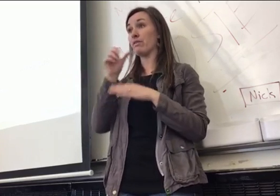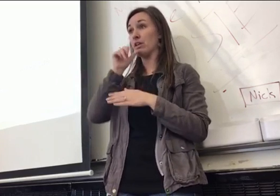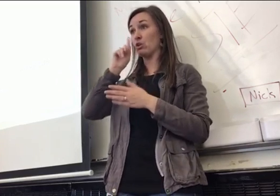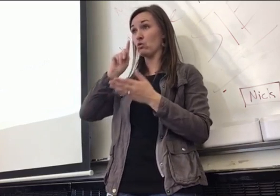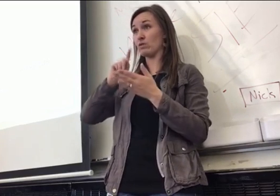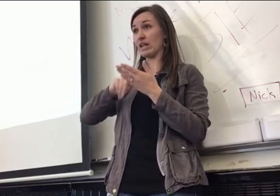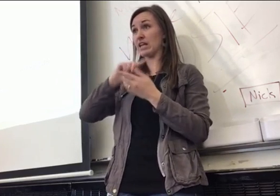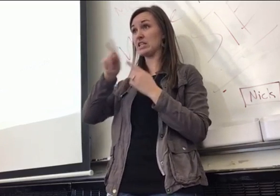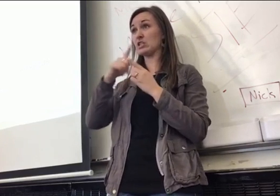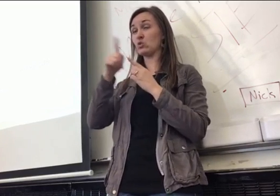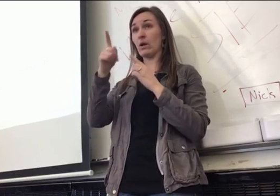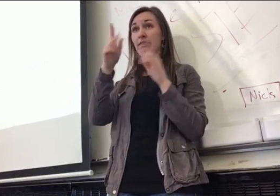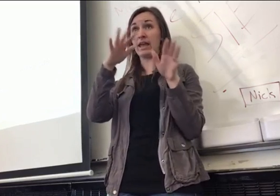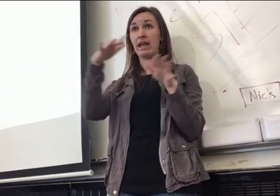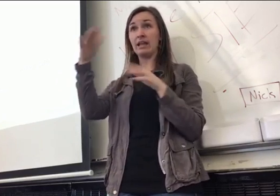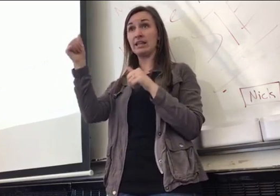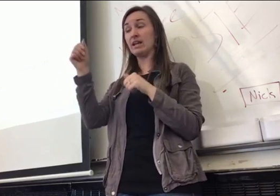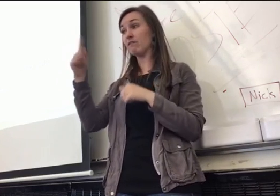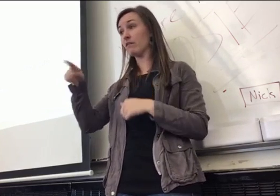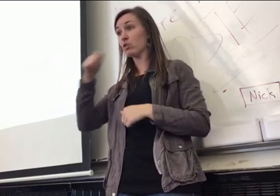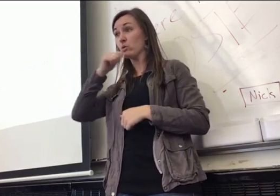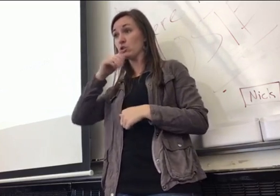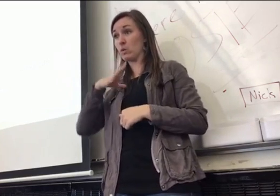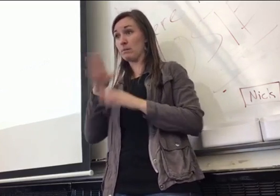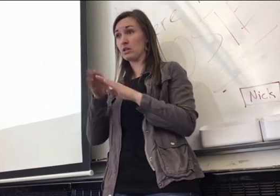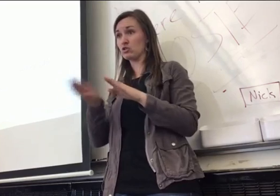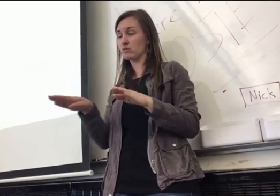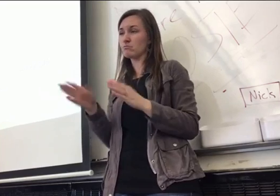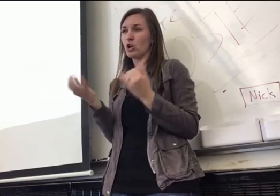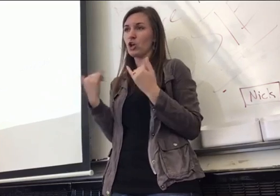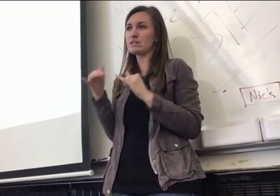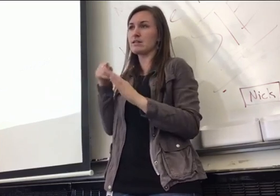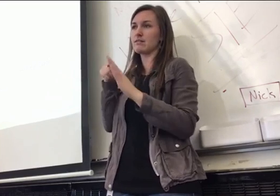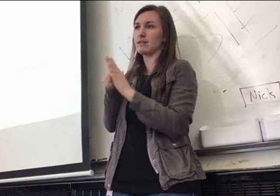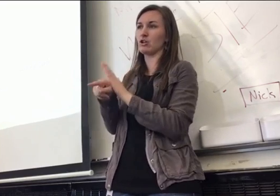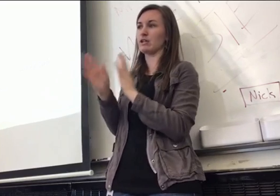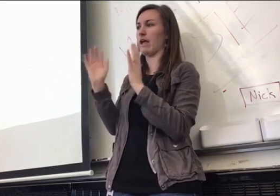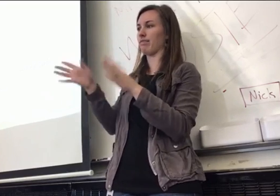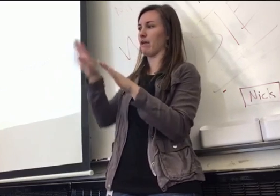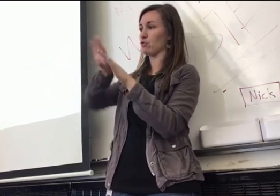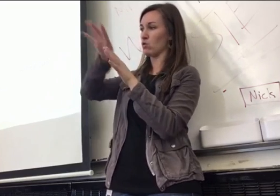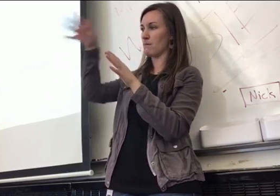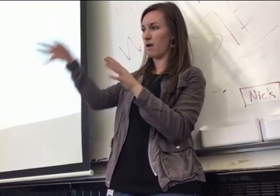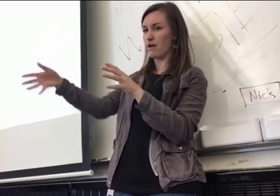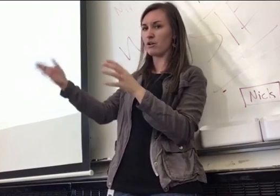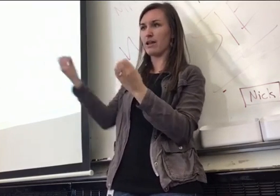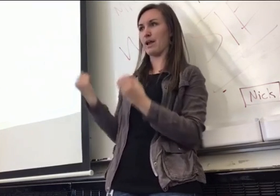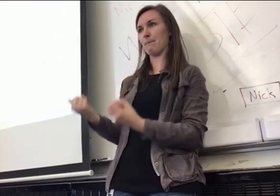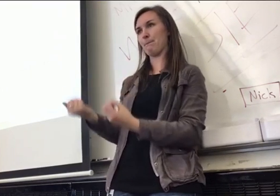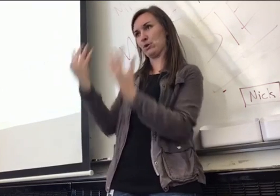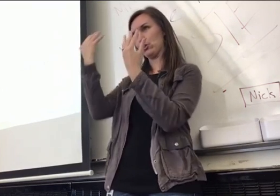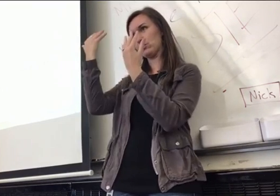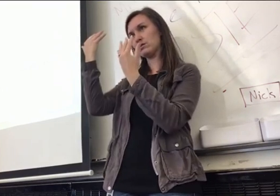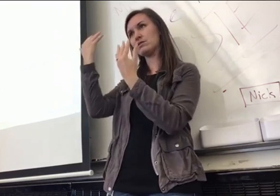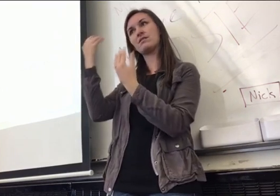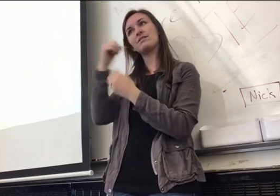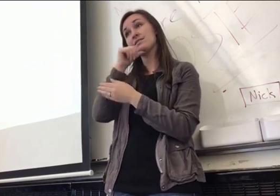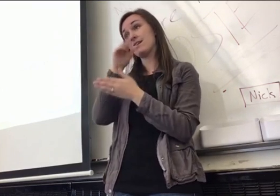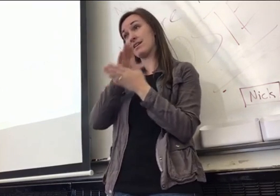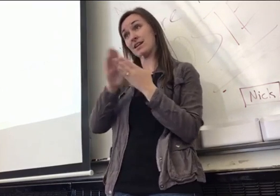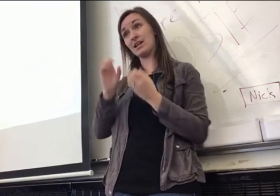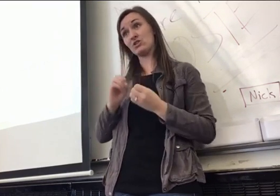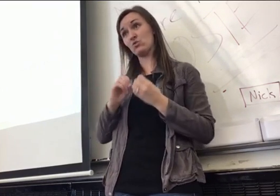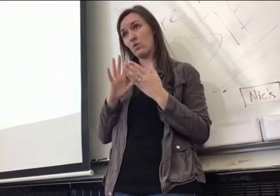side of the village, typically those women and children are then killed and left in a giant pile and burned to death. This is not a nice way